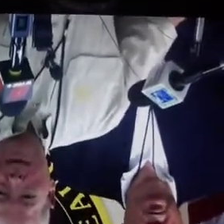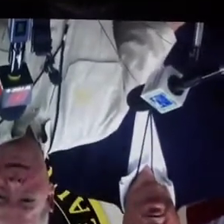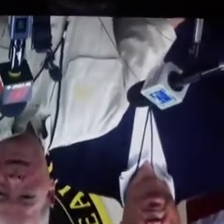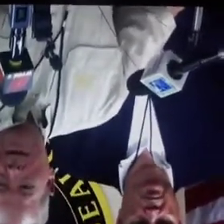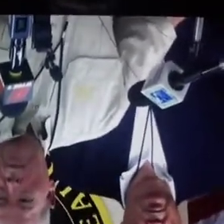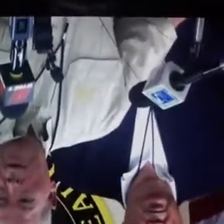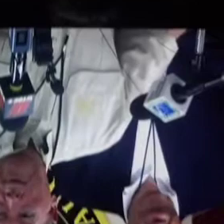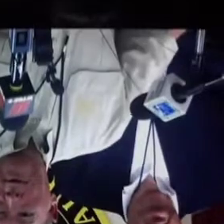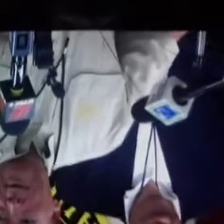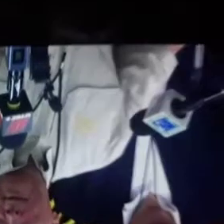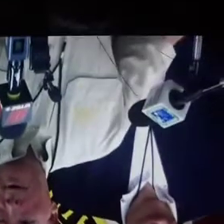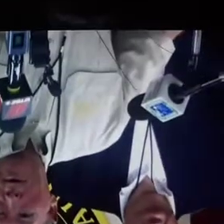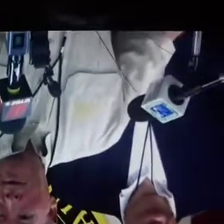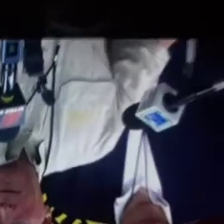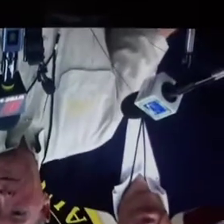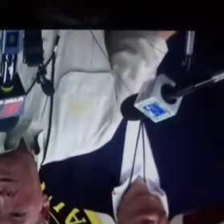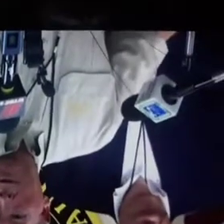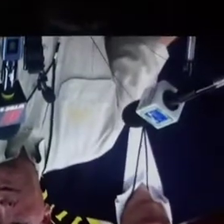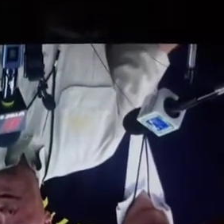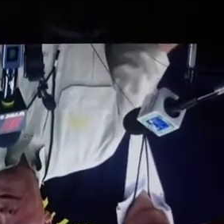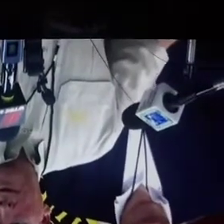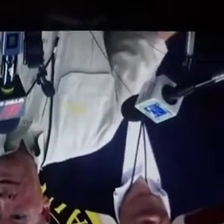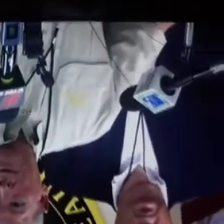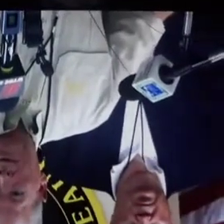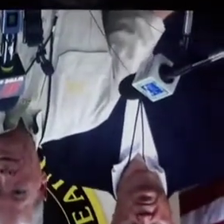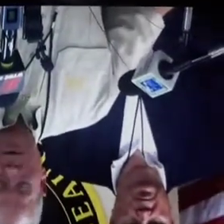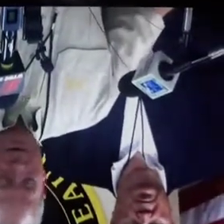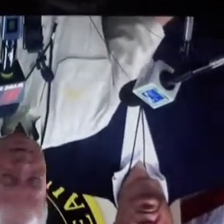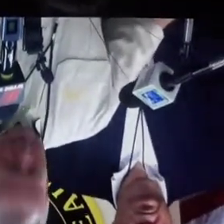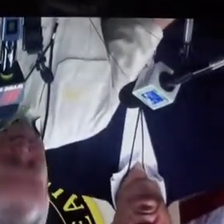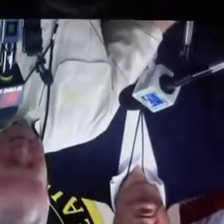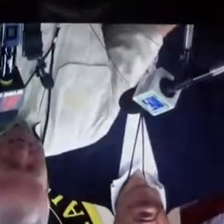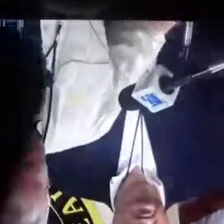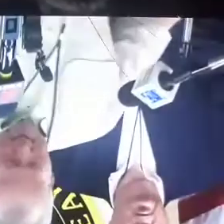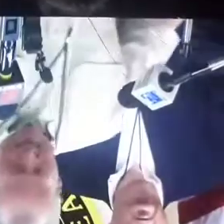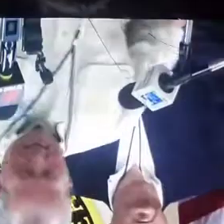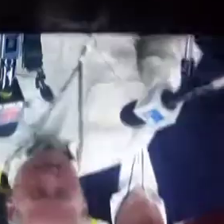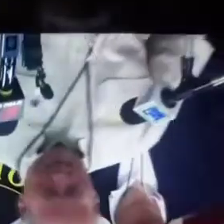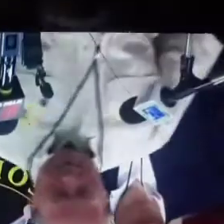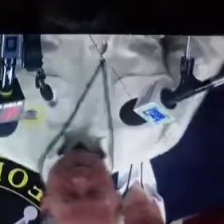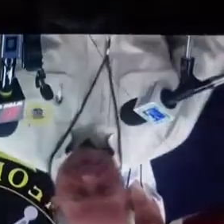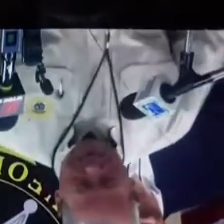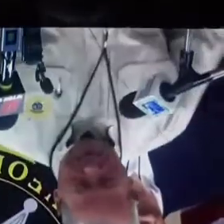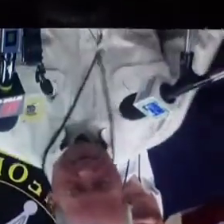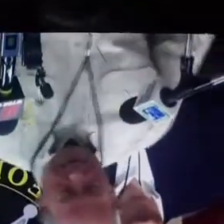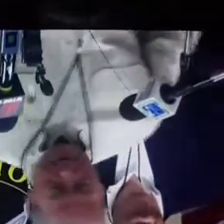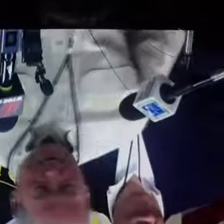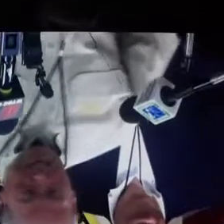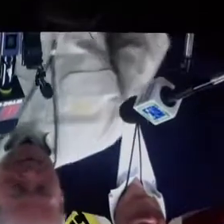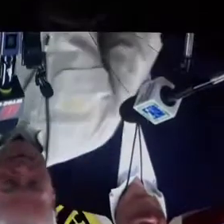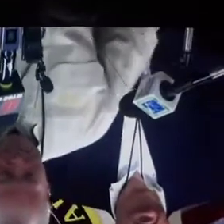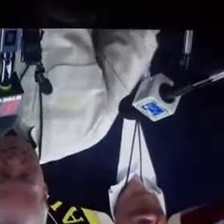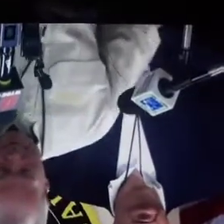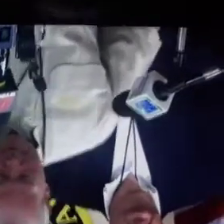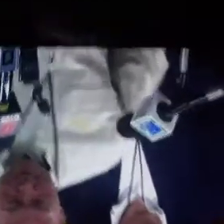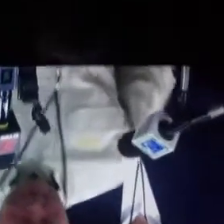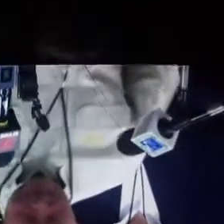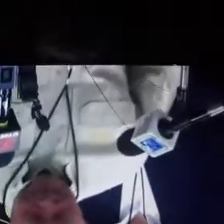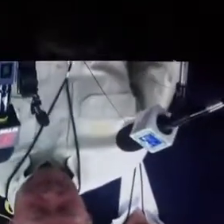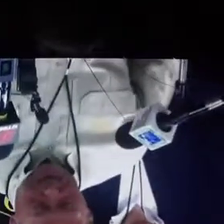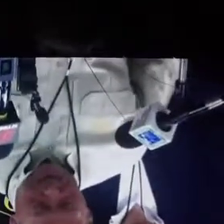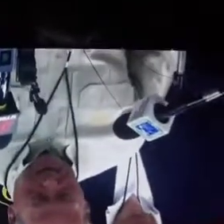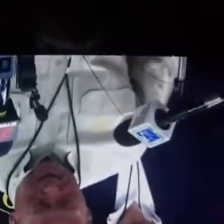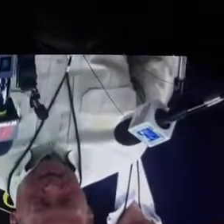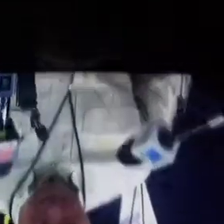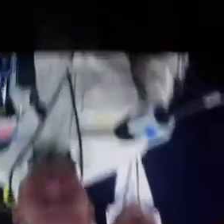a.m., Wednesday and Thursday. So Wednesday and Thursday starting tonight, 10 p.m. to 6 a.m.